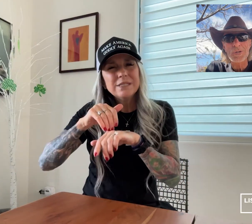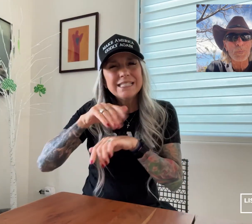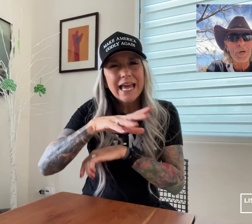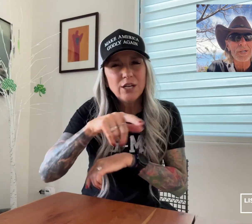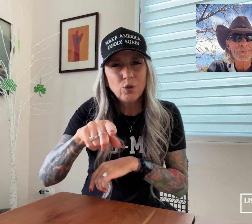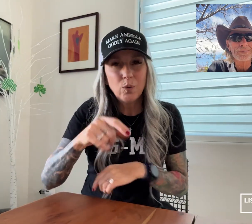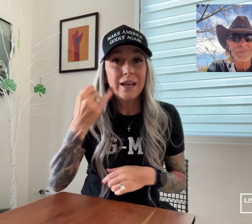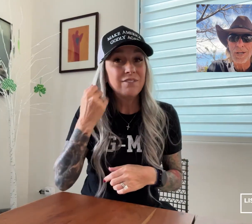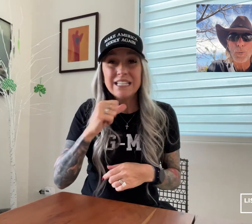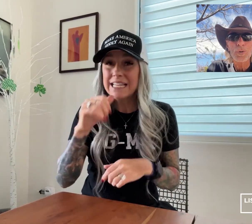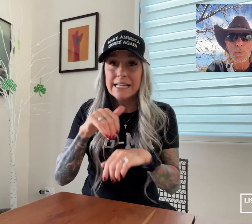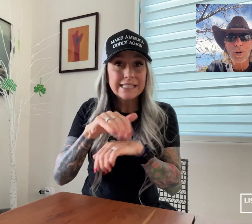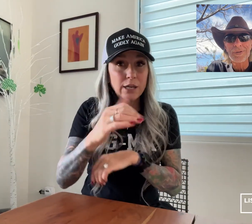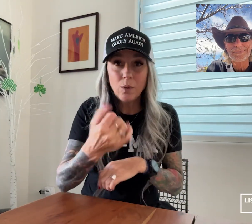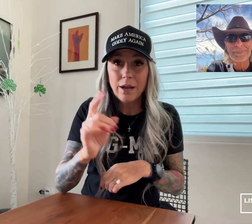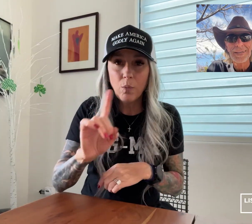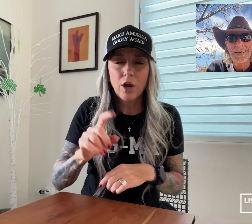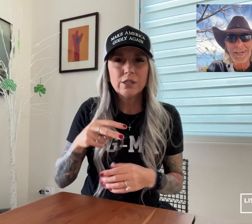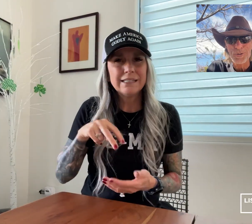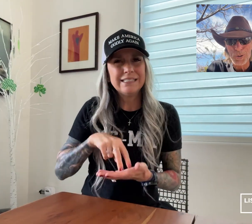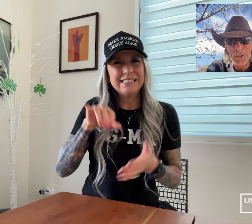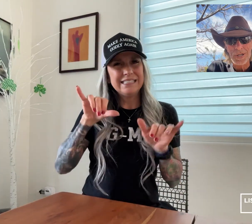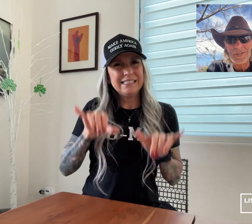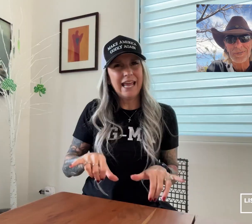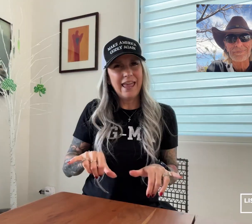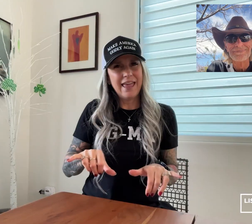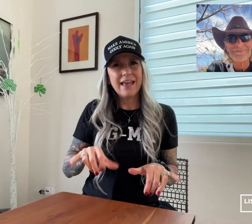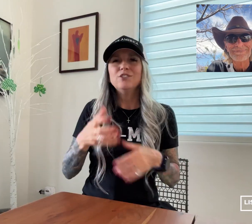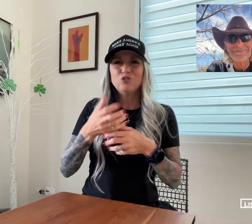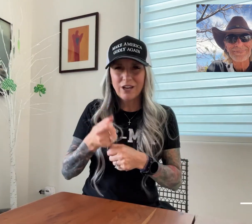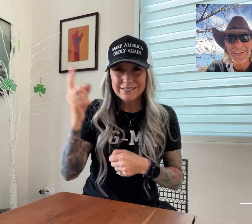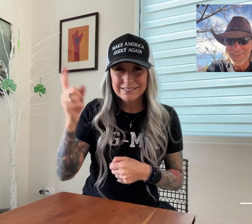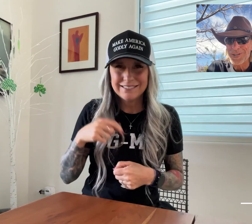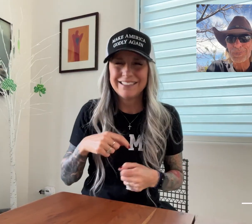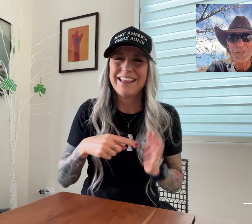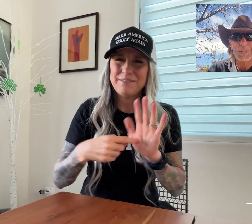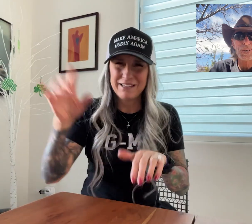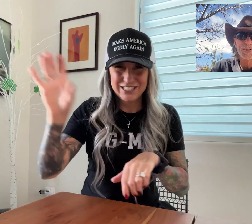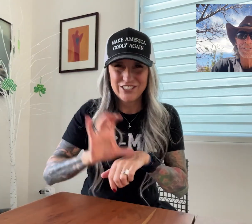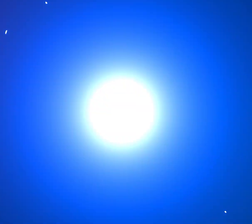somewhere, stay where you are and just trust Him. Let's be His church.